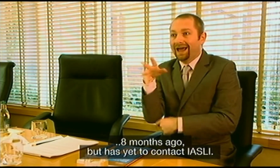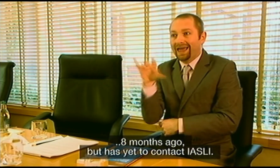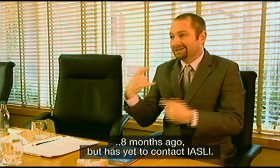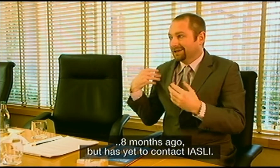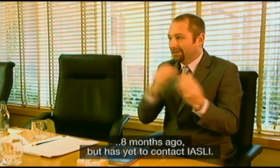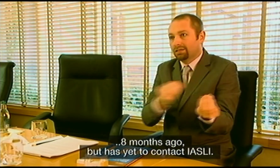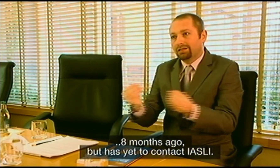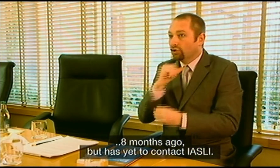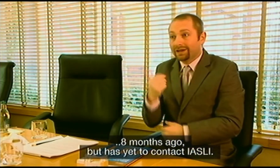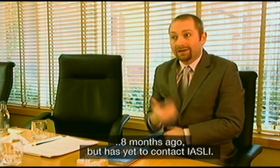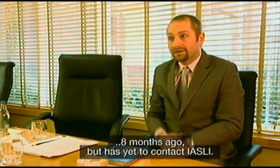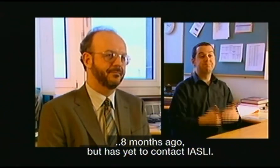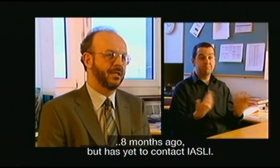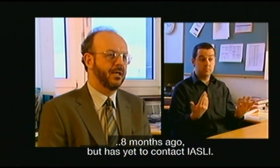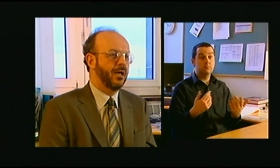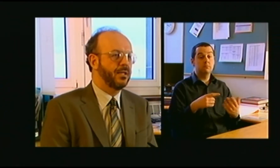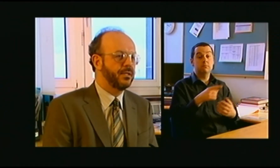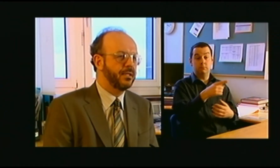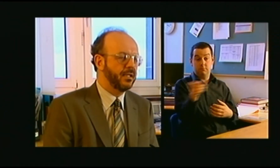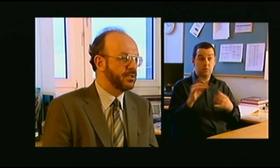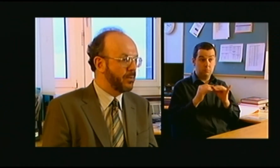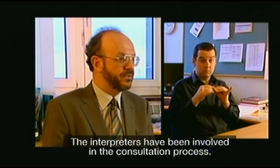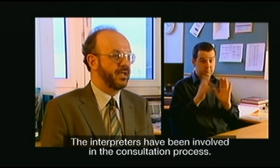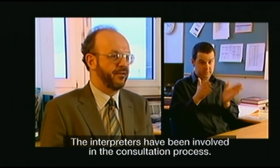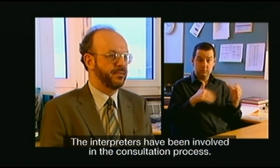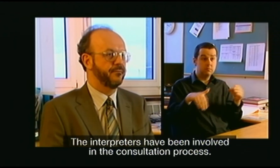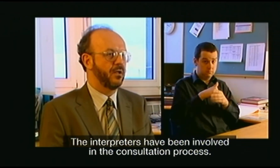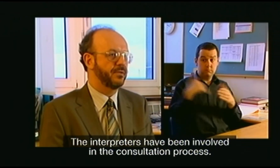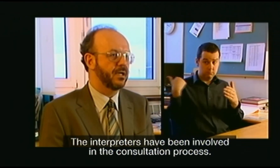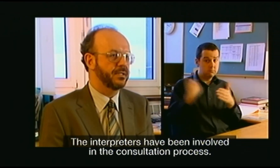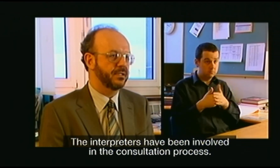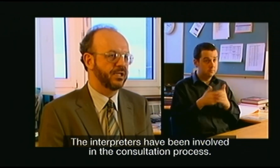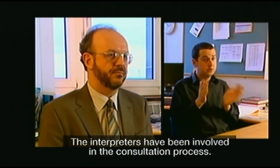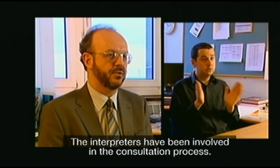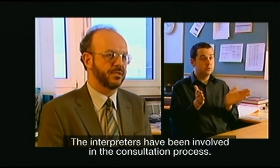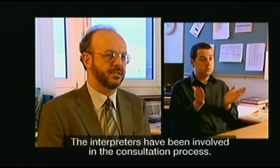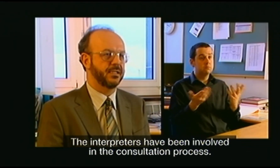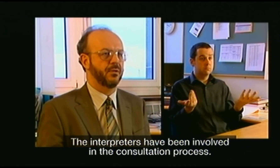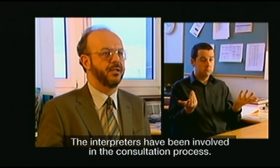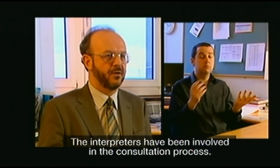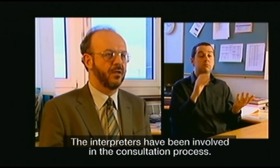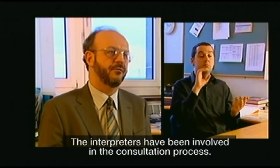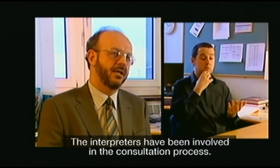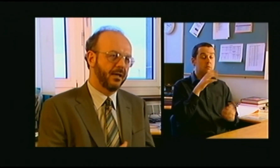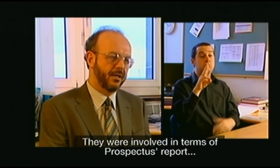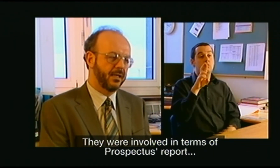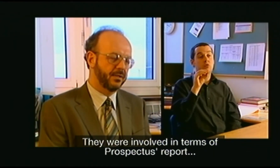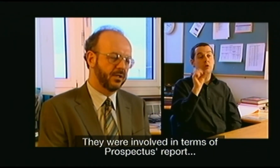to contact IASLI. The interpreters have been involved in the consultation process. They were involved in